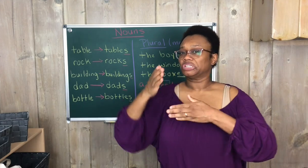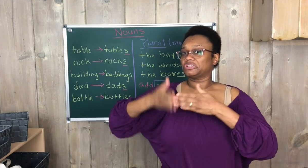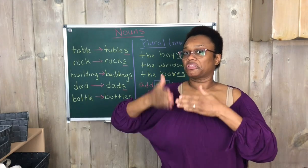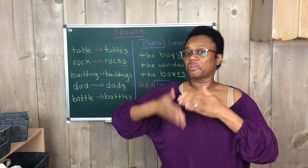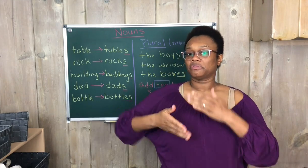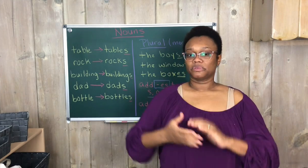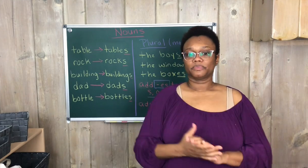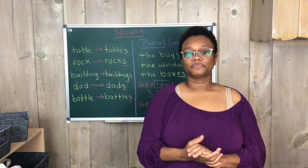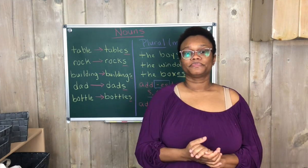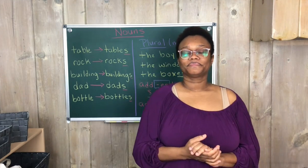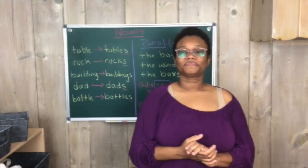There's no change to the end.